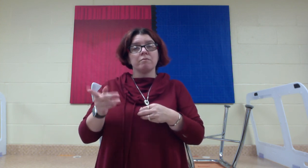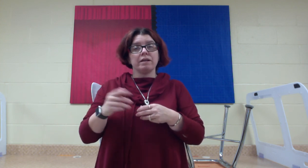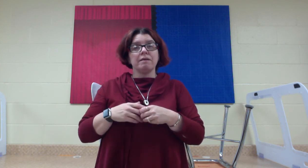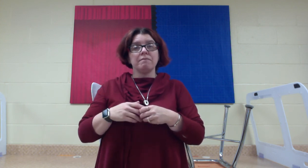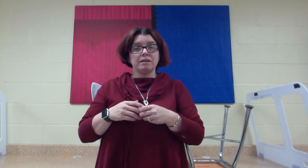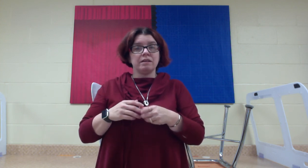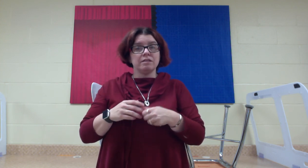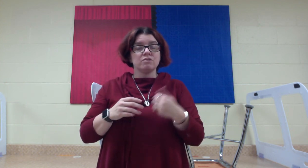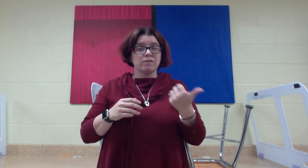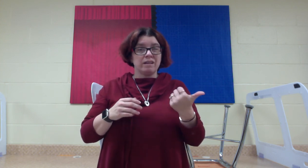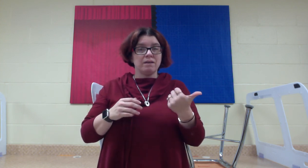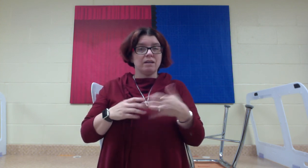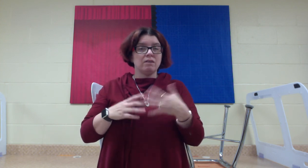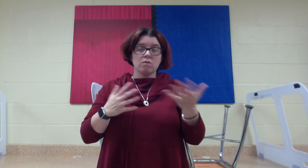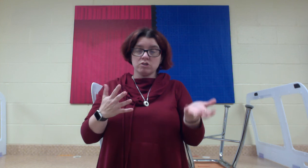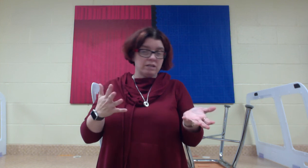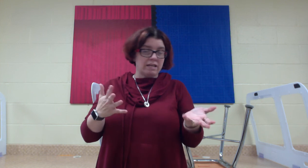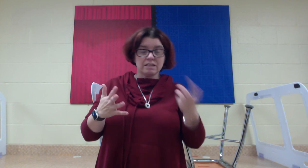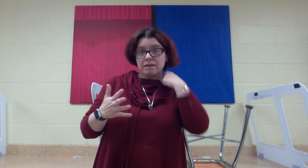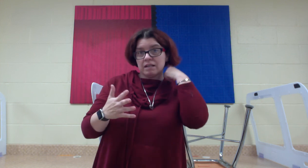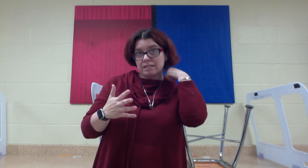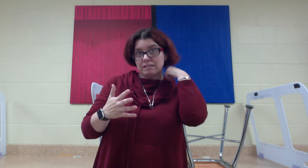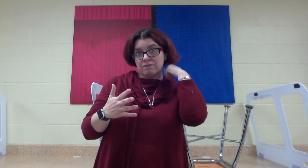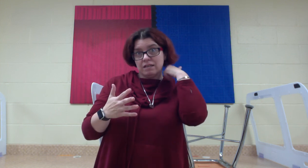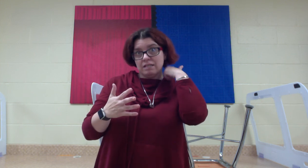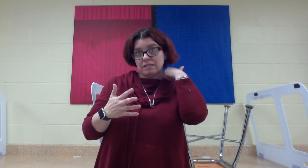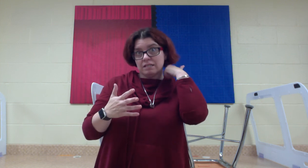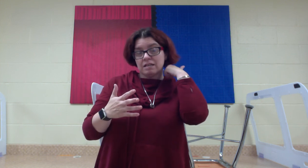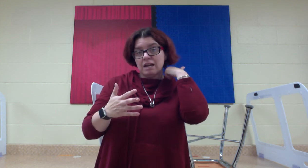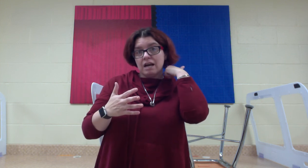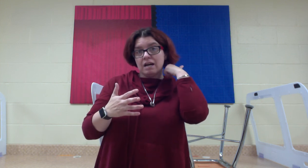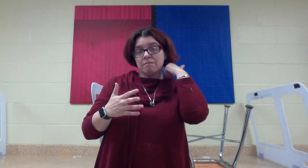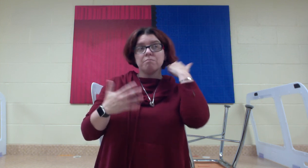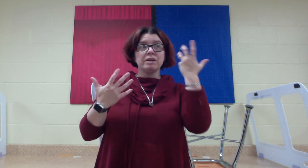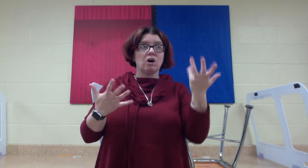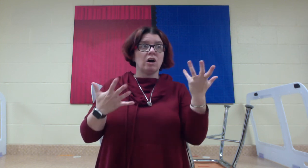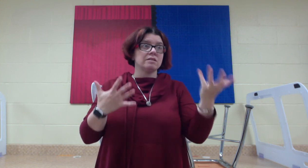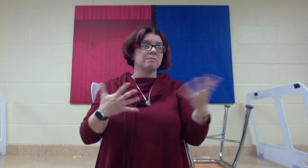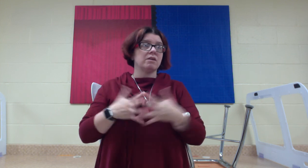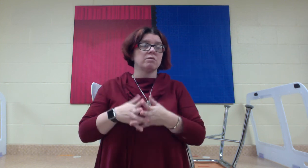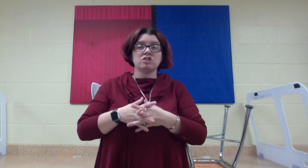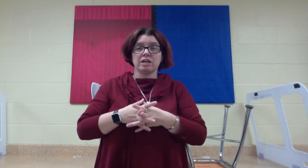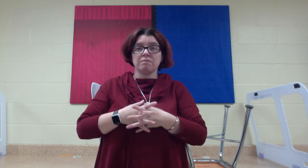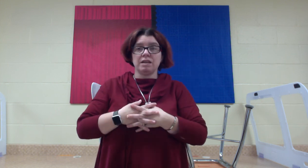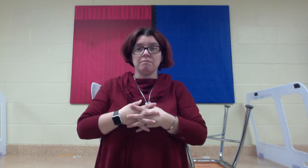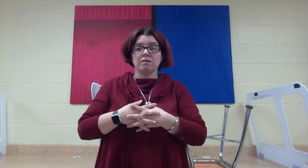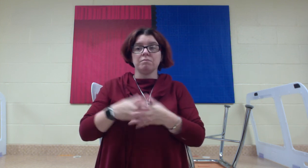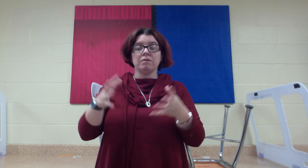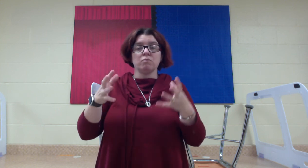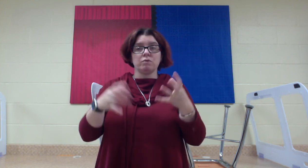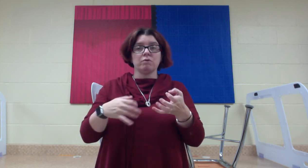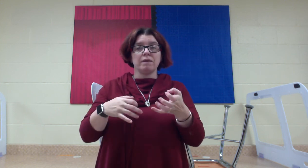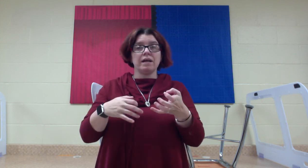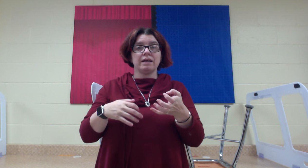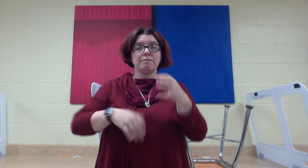Remind app than it is for emailing or just asking me in class is even the easiest because I'm not always checking my email, but with the Remind app,